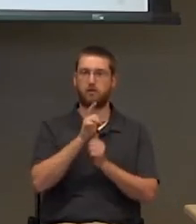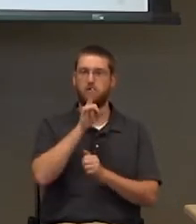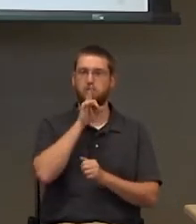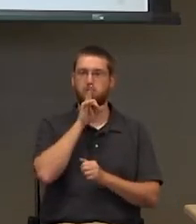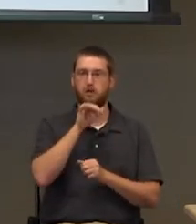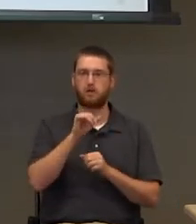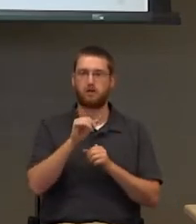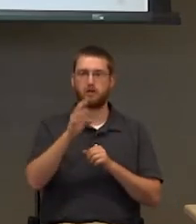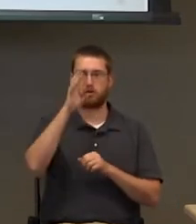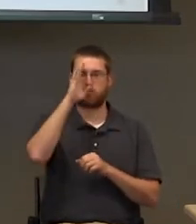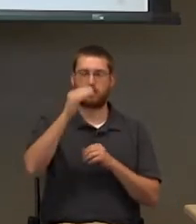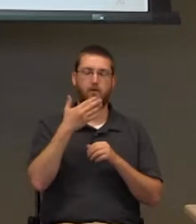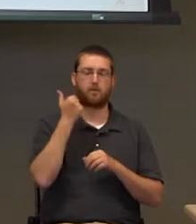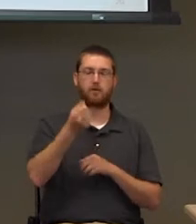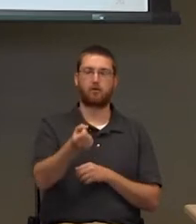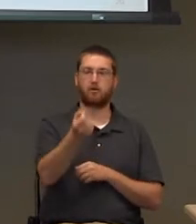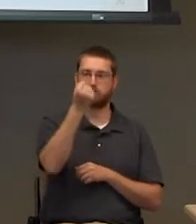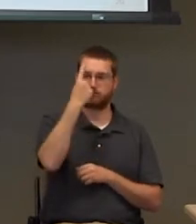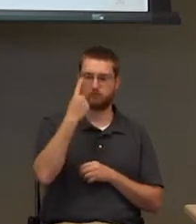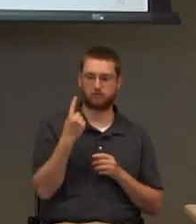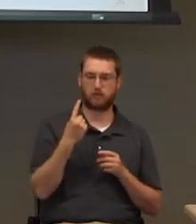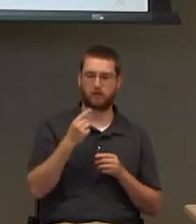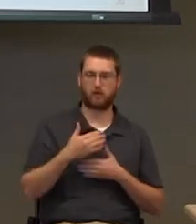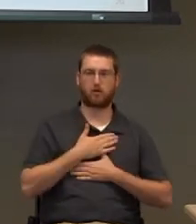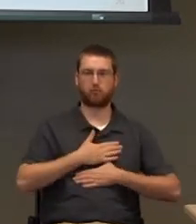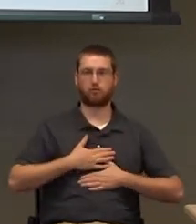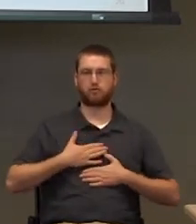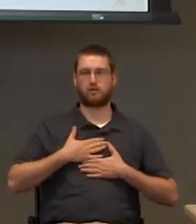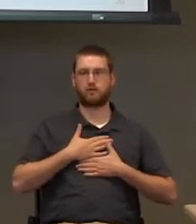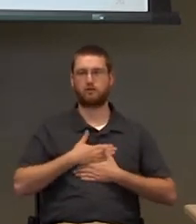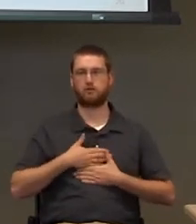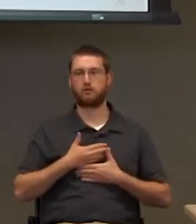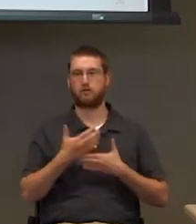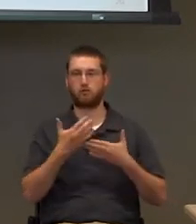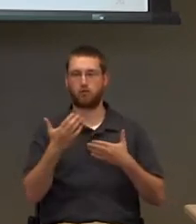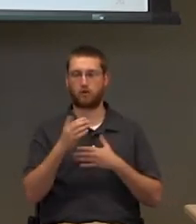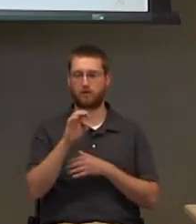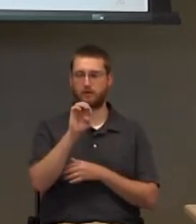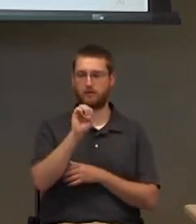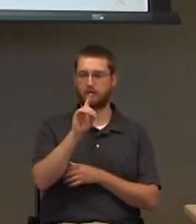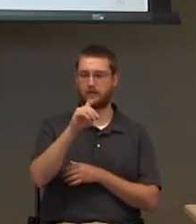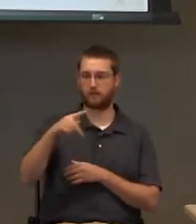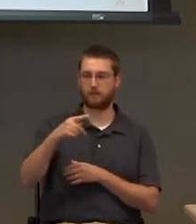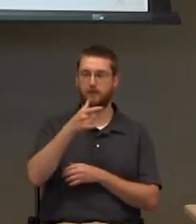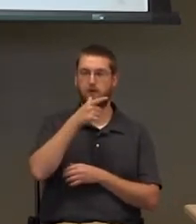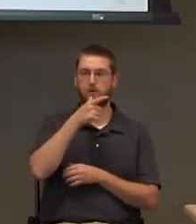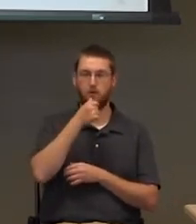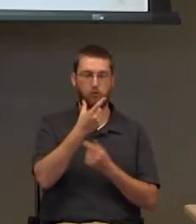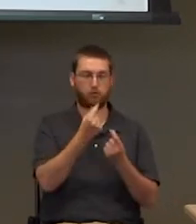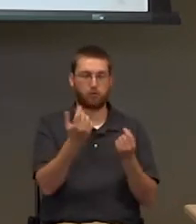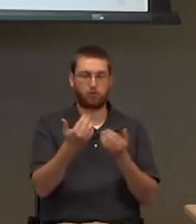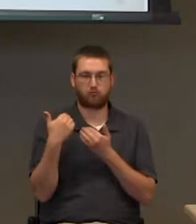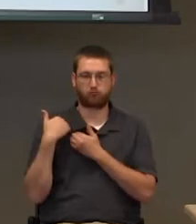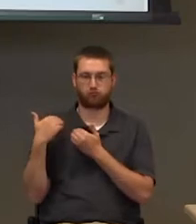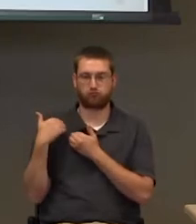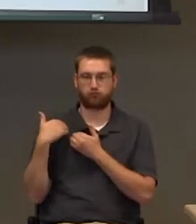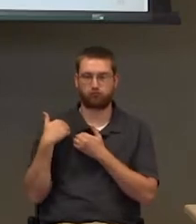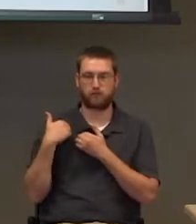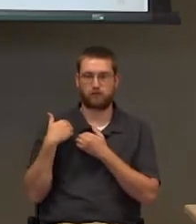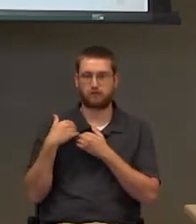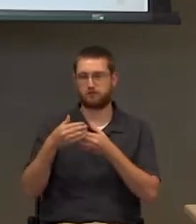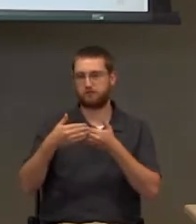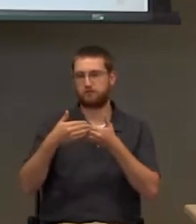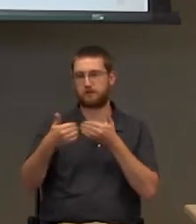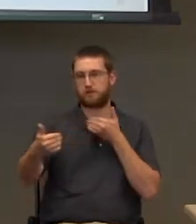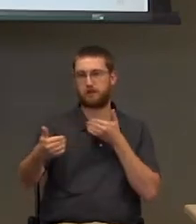create better understanding and appreciation of what the economic development is and who's doing what, is having that distance,